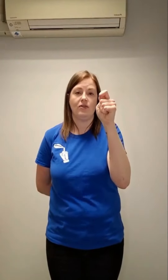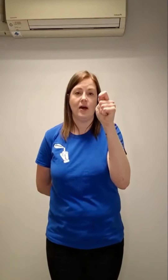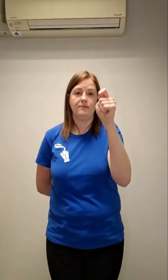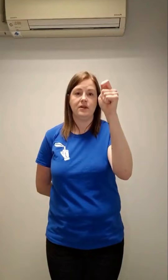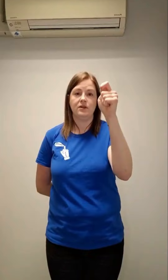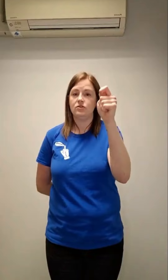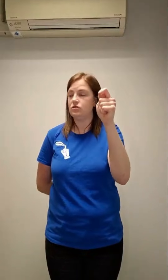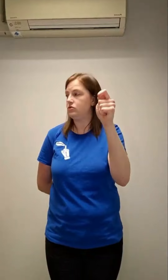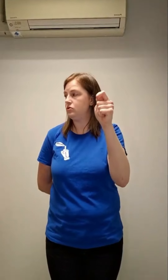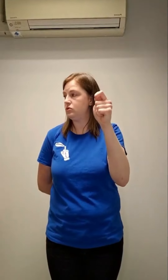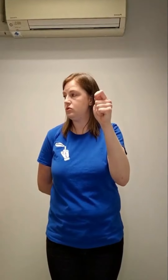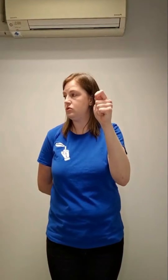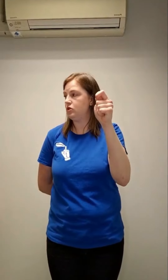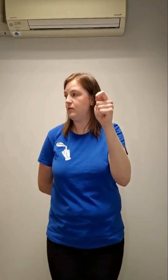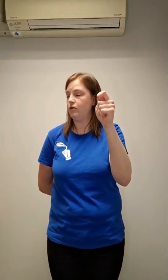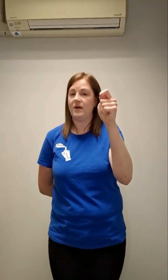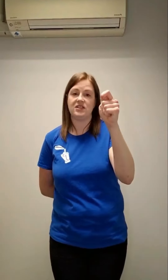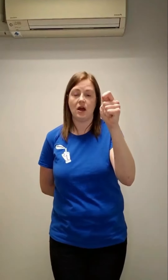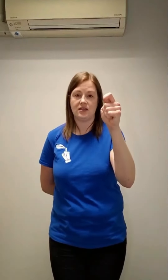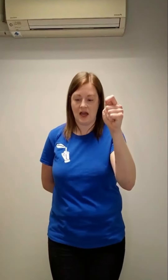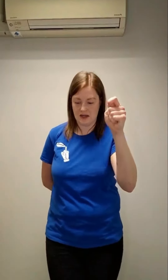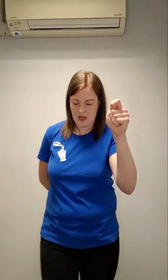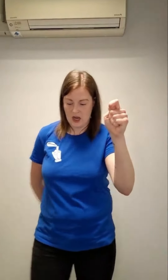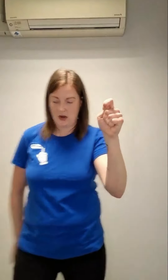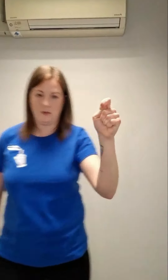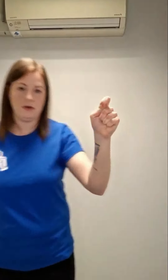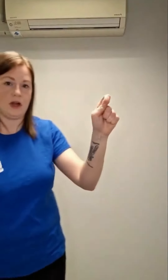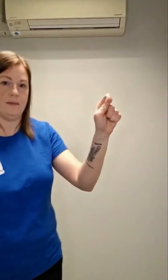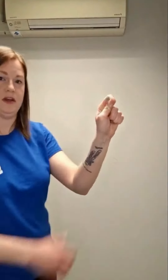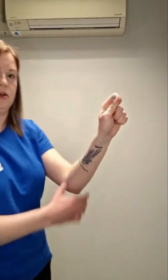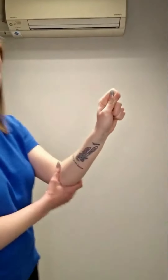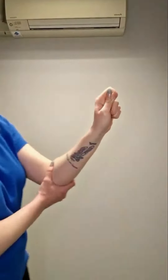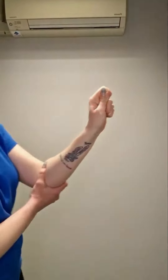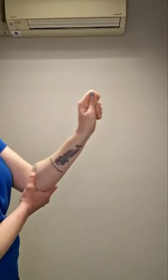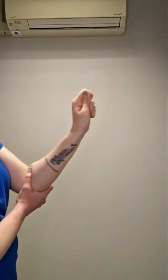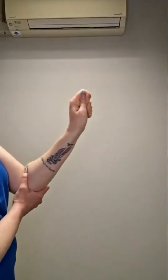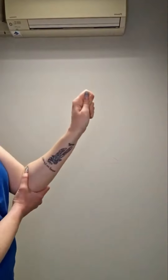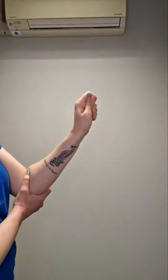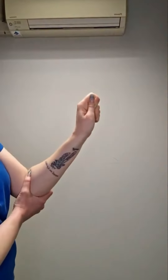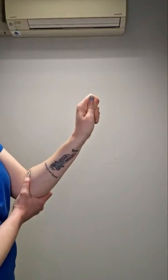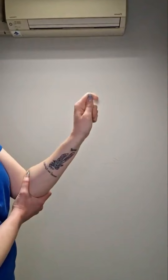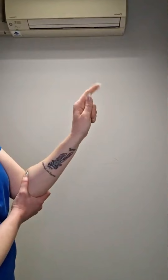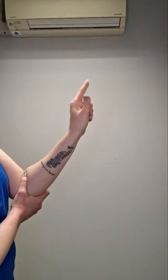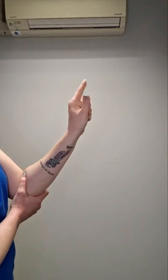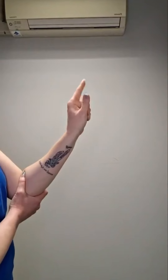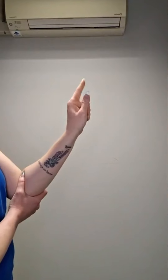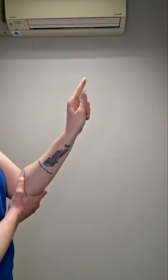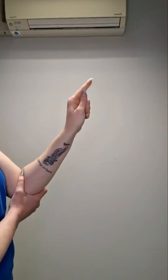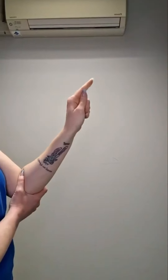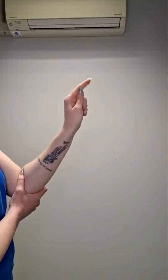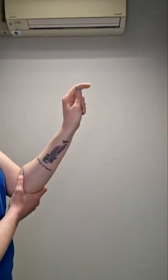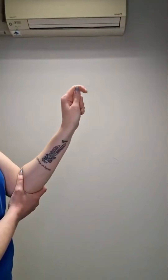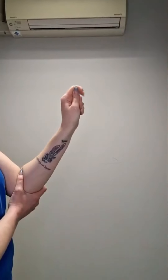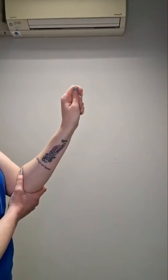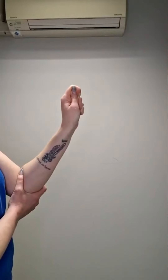thumb to perform a tucked hand. And I will come in and I'll show you. So it's just your thumb, wrap your